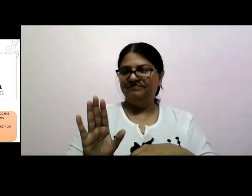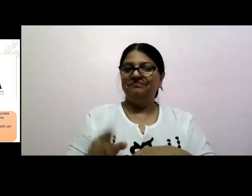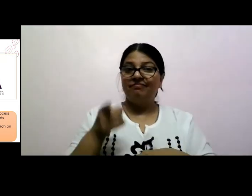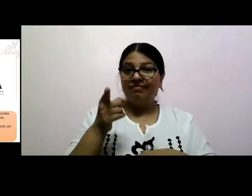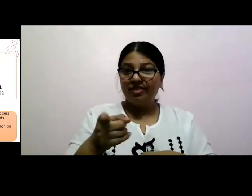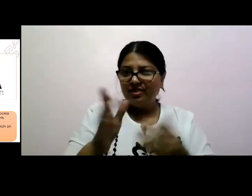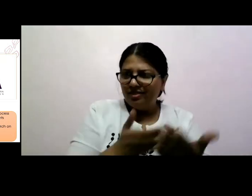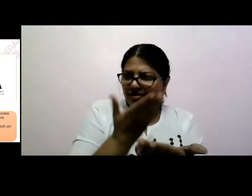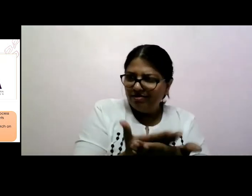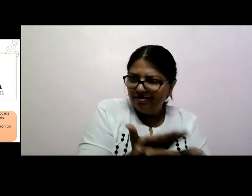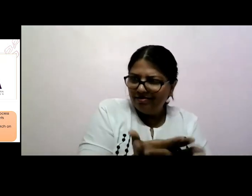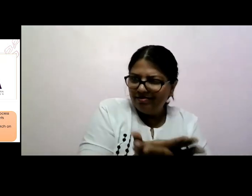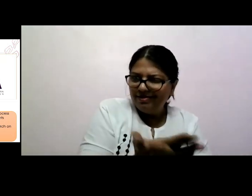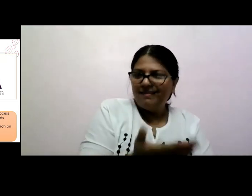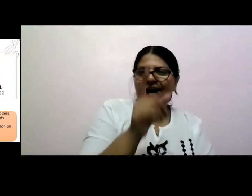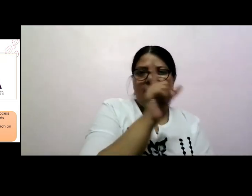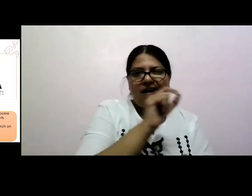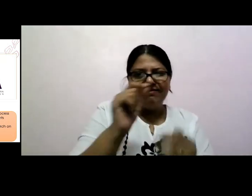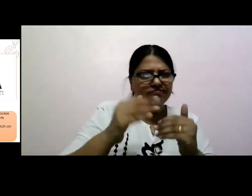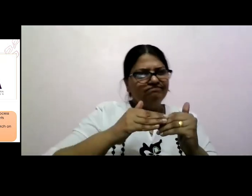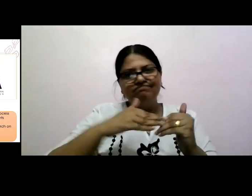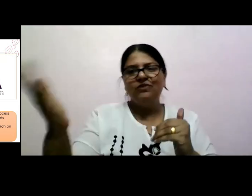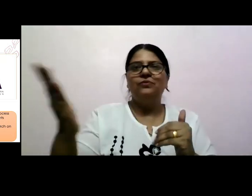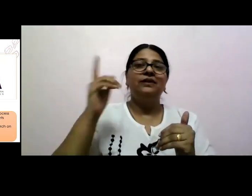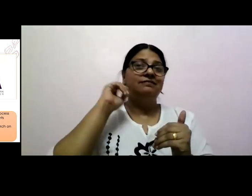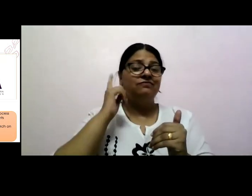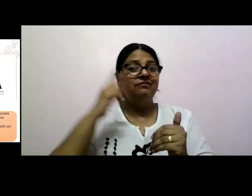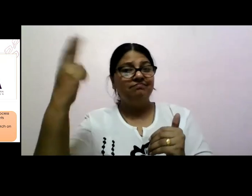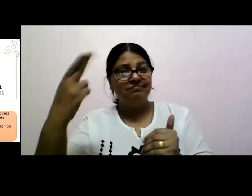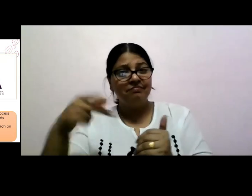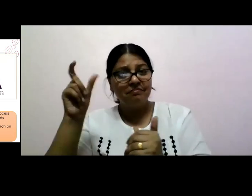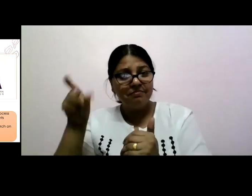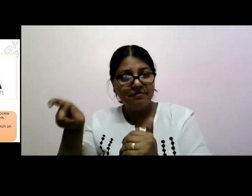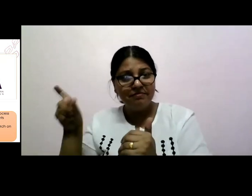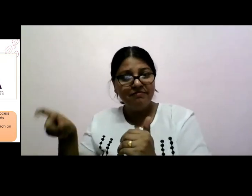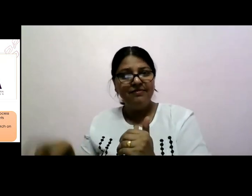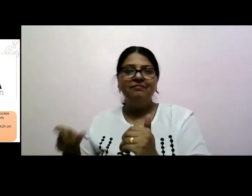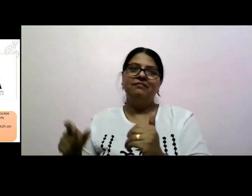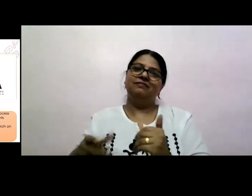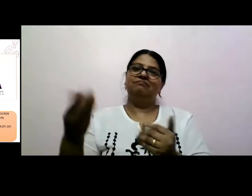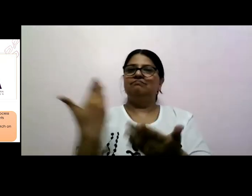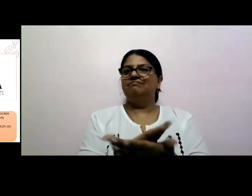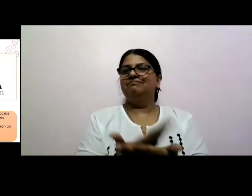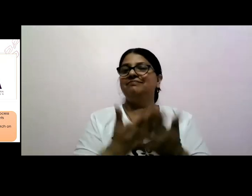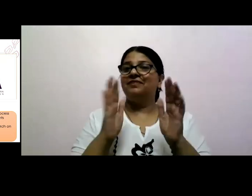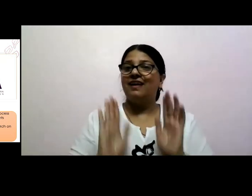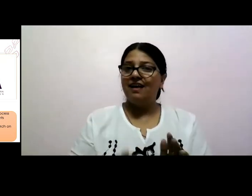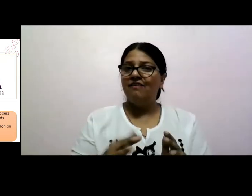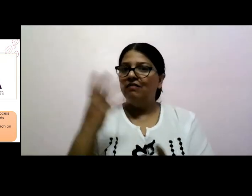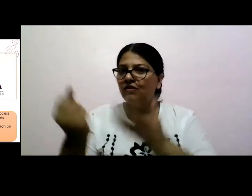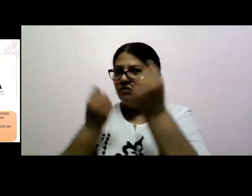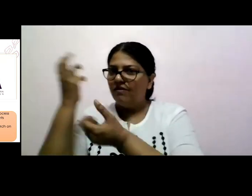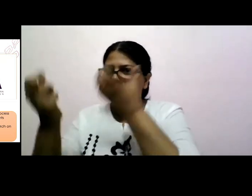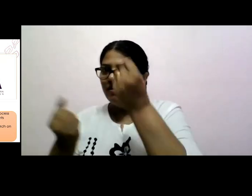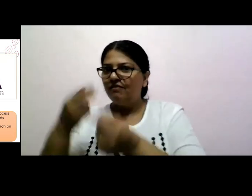an art competition where a lot of people, around 100 people, more than 100 deaf people, they joined us. They